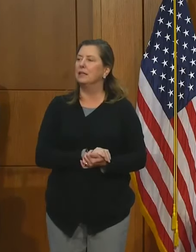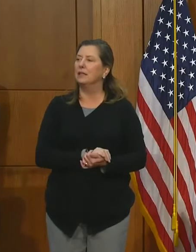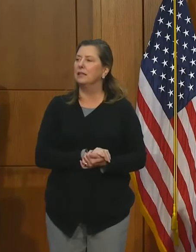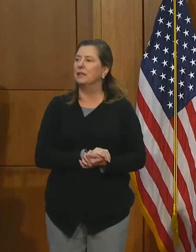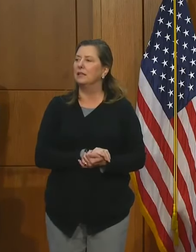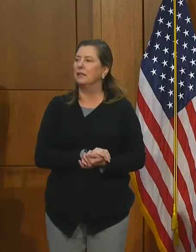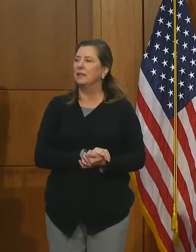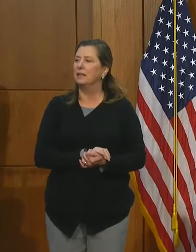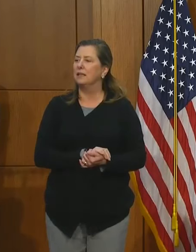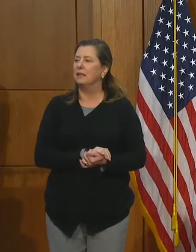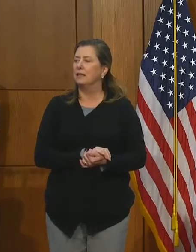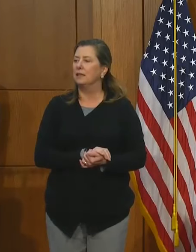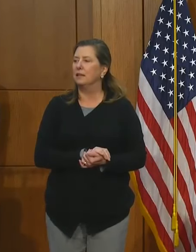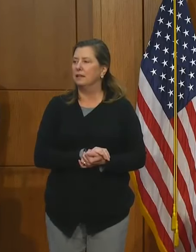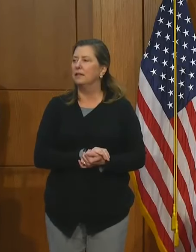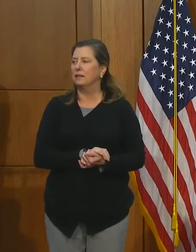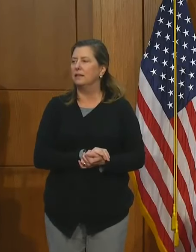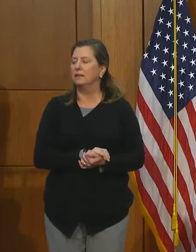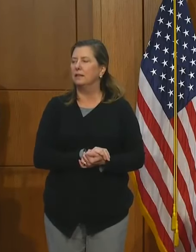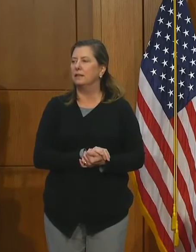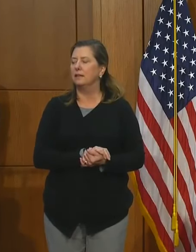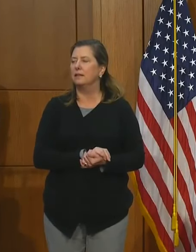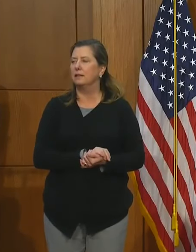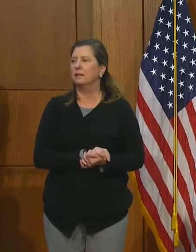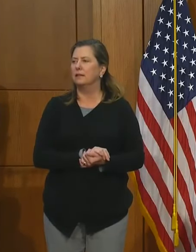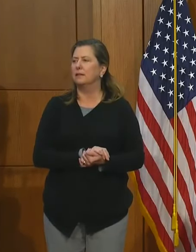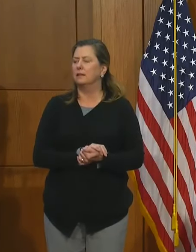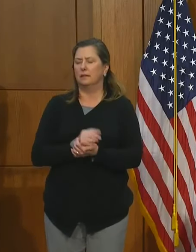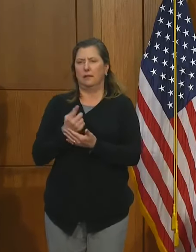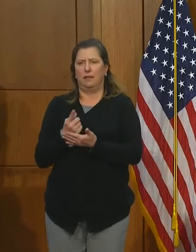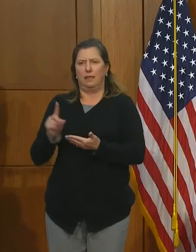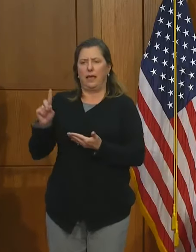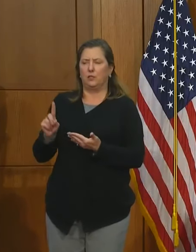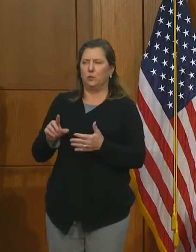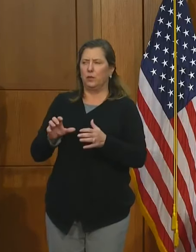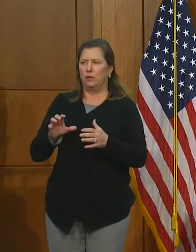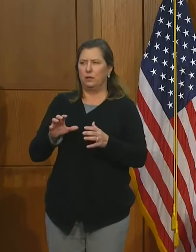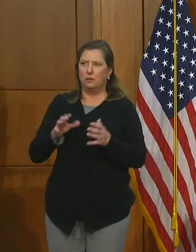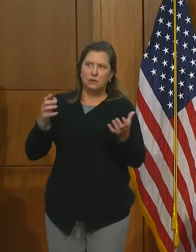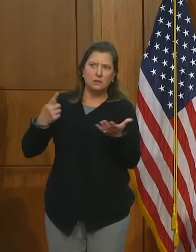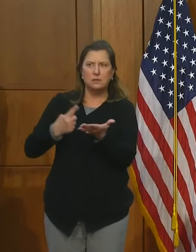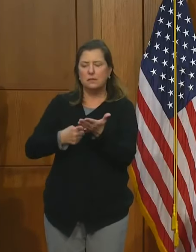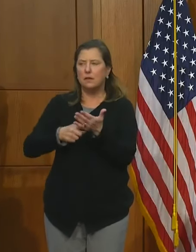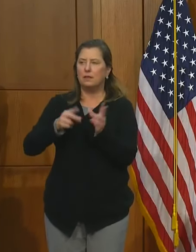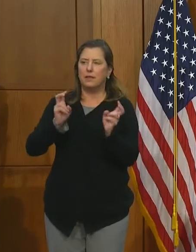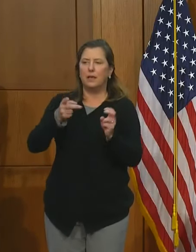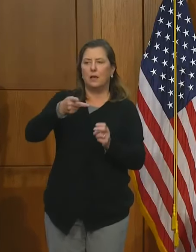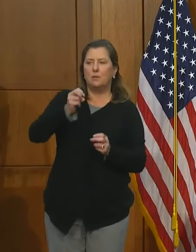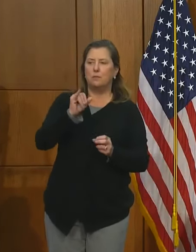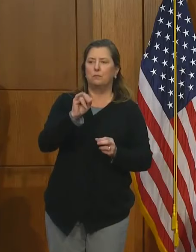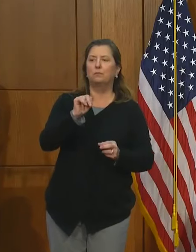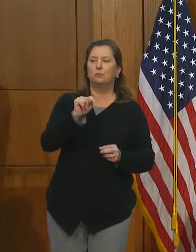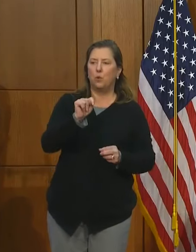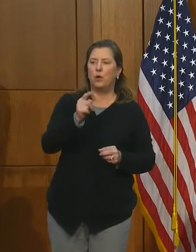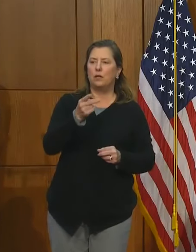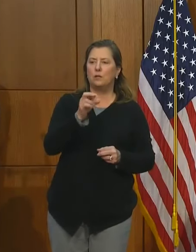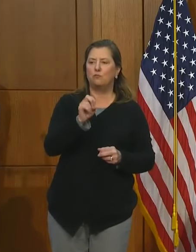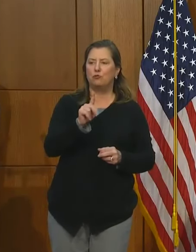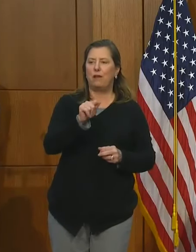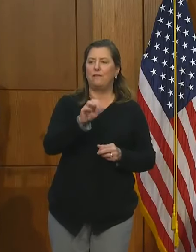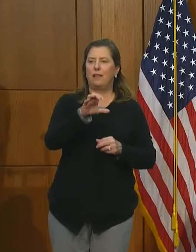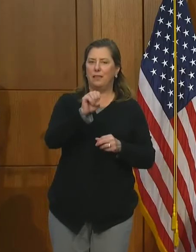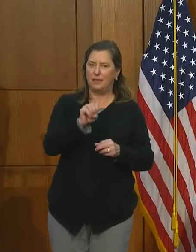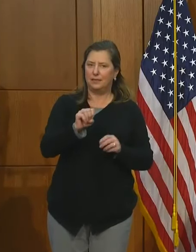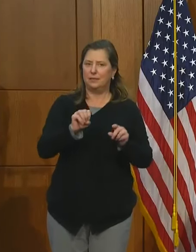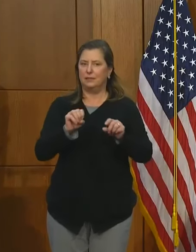Yes, last week there was a lot of talk about the point prevalence surveys at the nursing homes, which will tell you about the illness